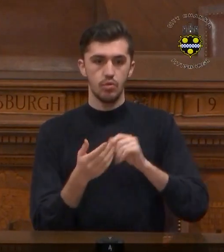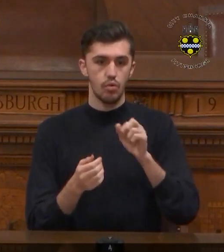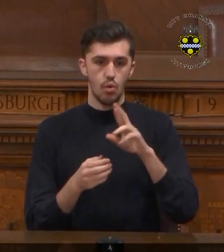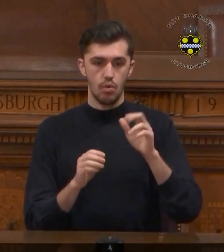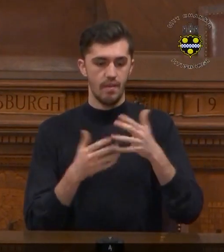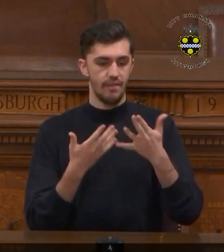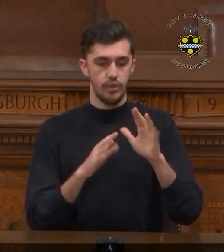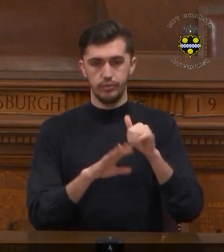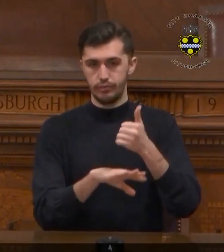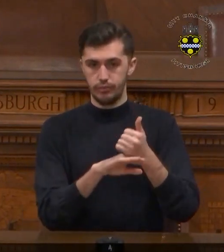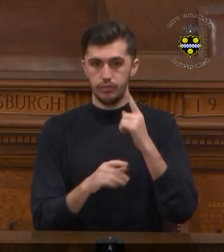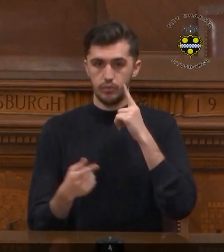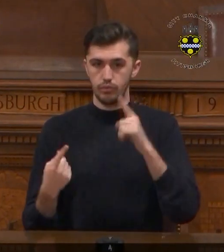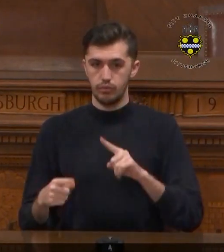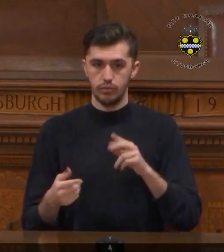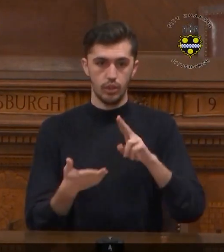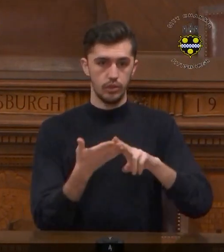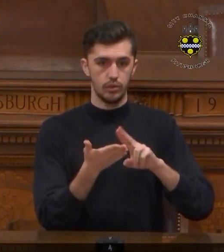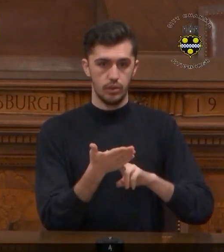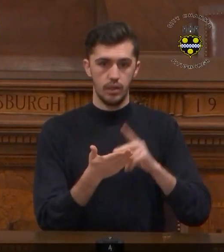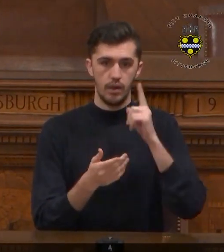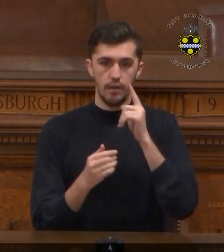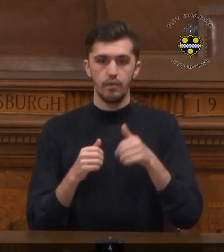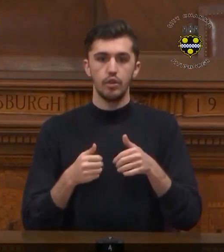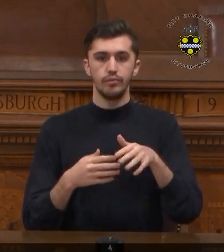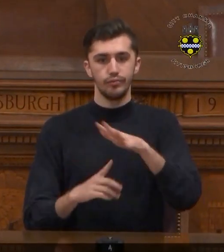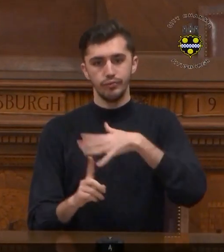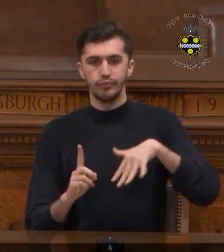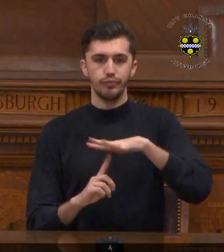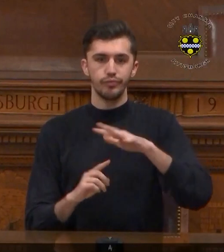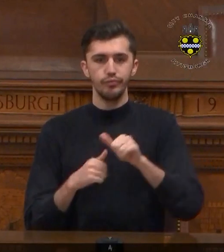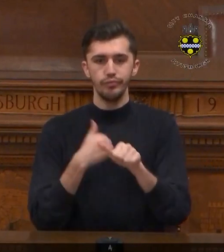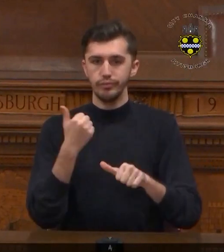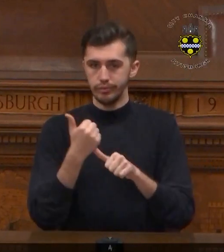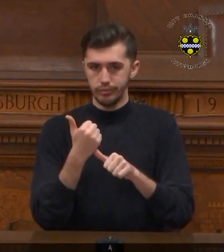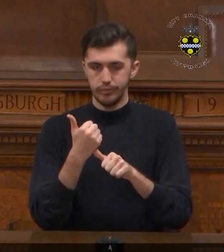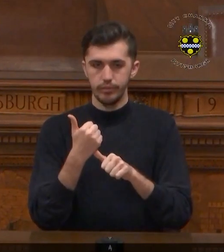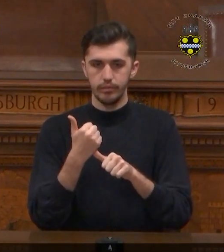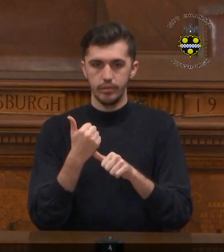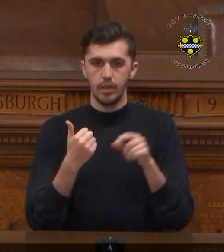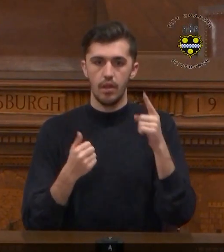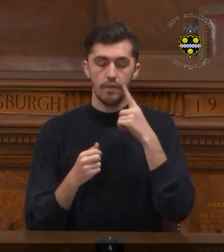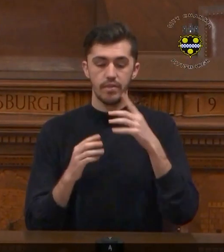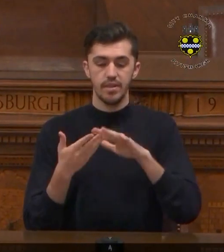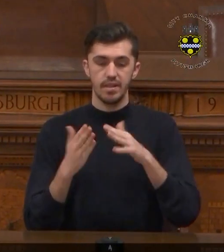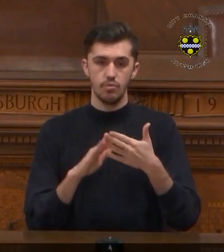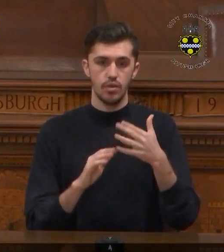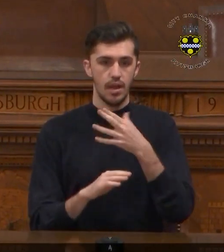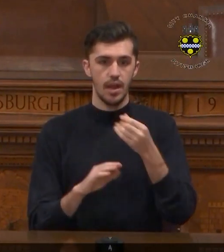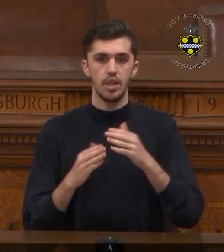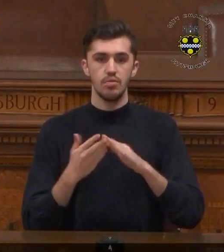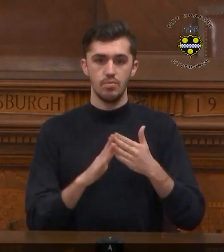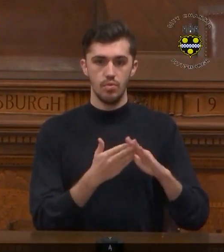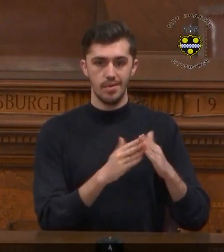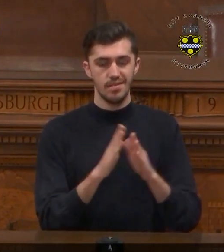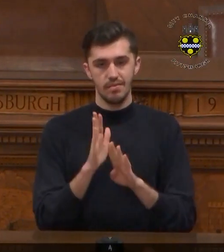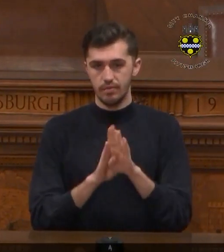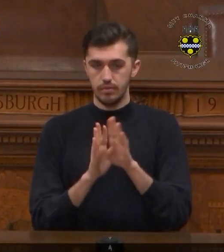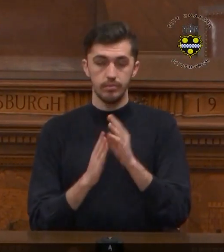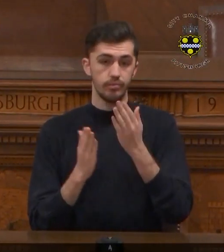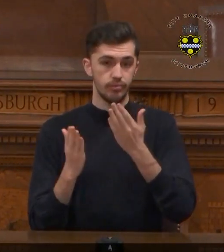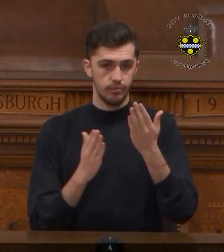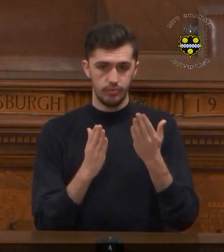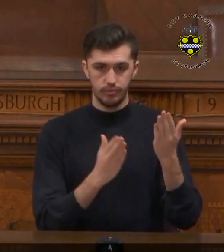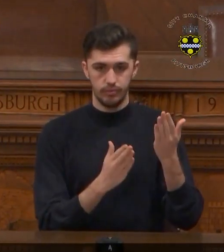agreements or contracts with neighborhood allies for the purpose of providing neighborhood and community development services